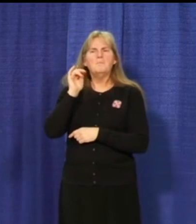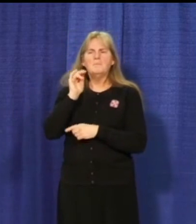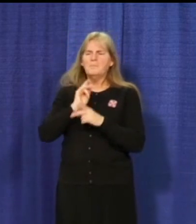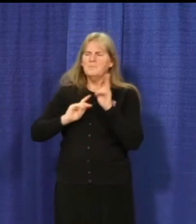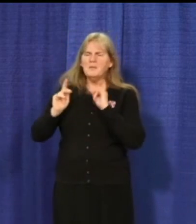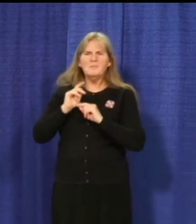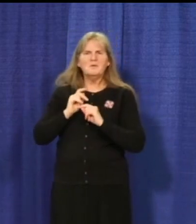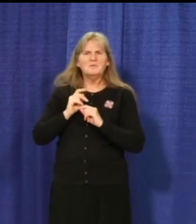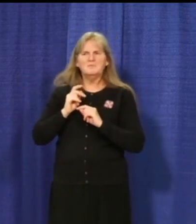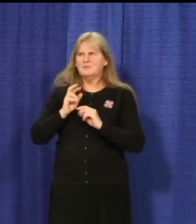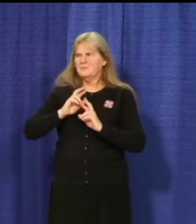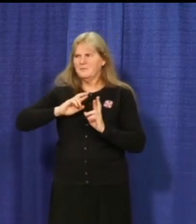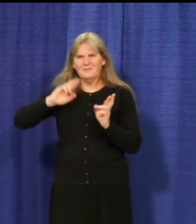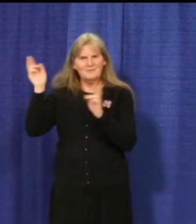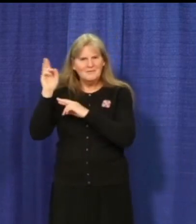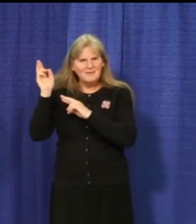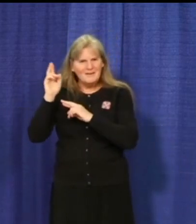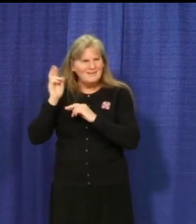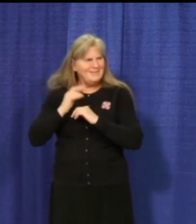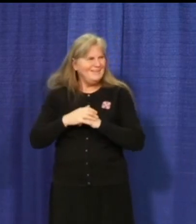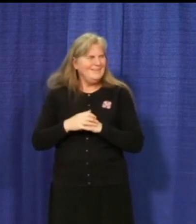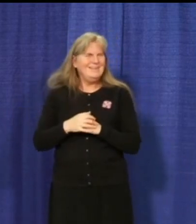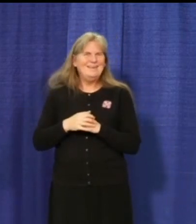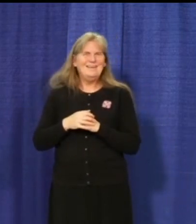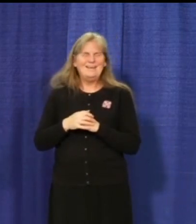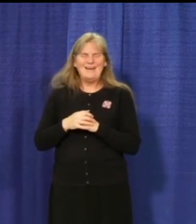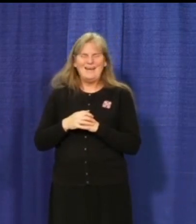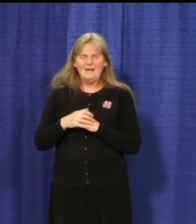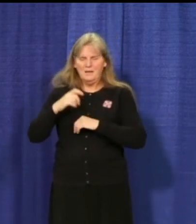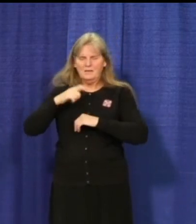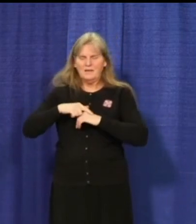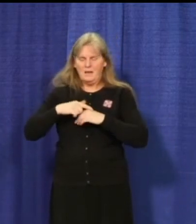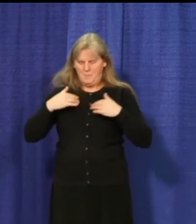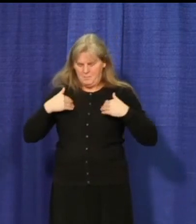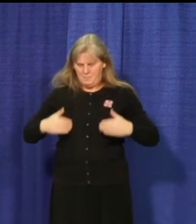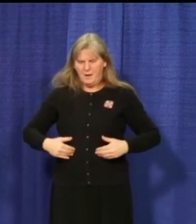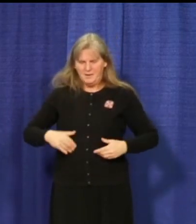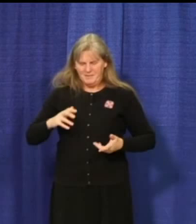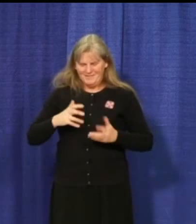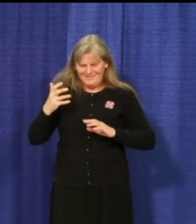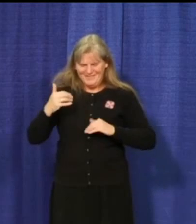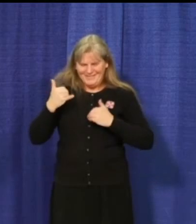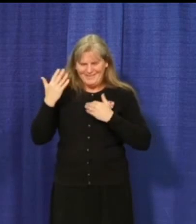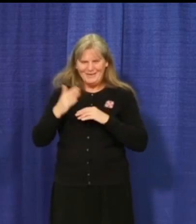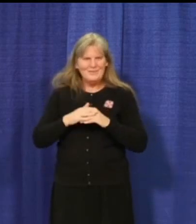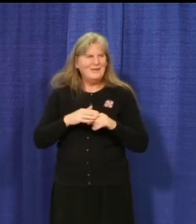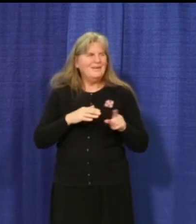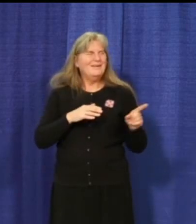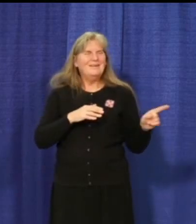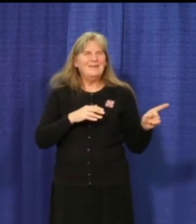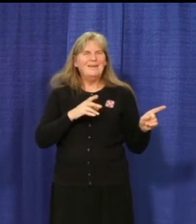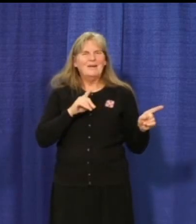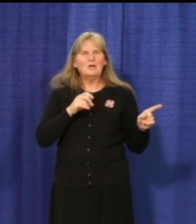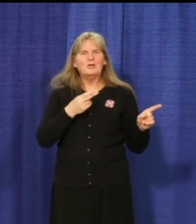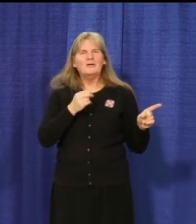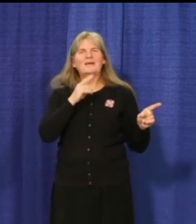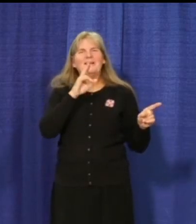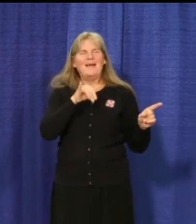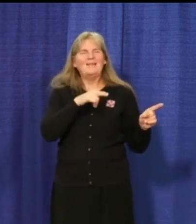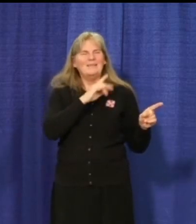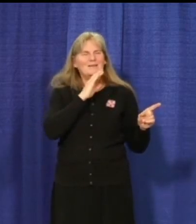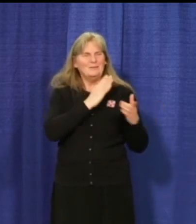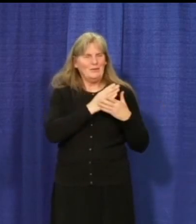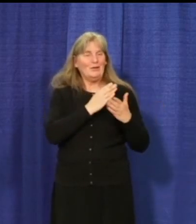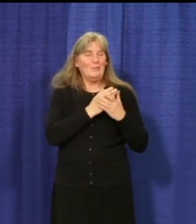with the headache of the circadian rhythms being all messed up. Dr. Hanley just spoke to that about our rhythms and patterns as we head